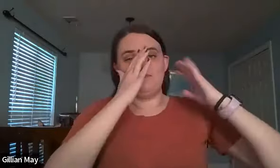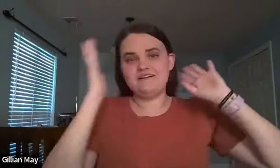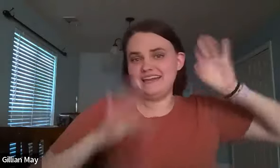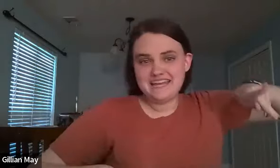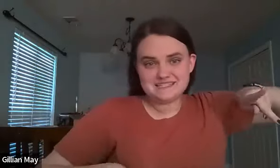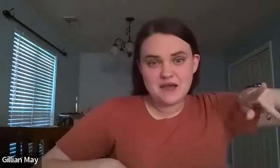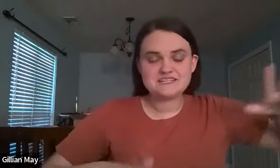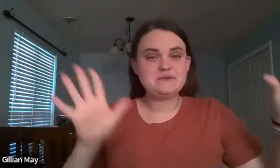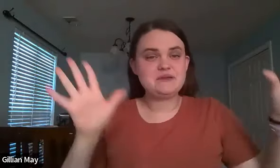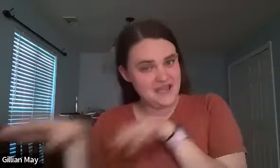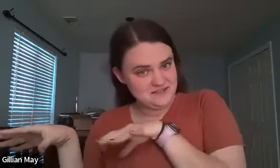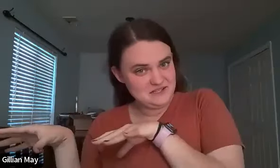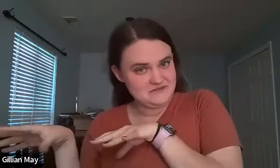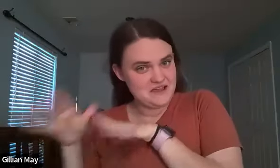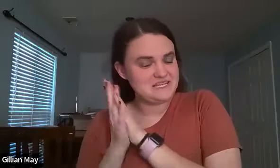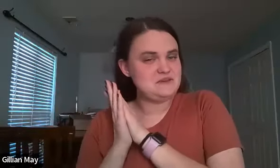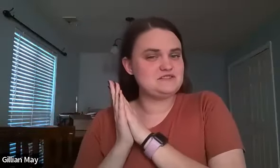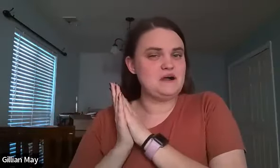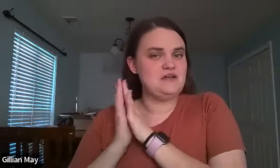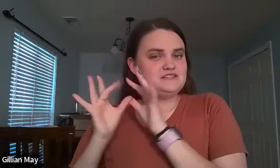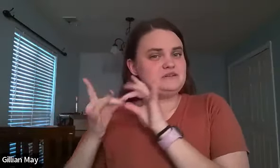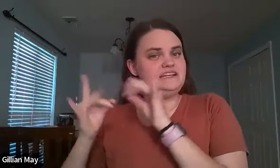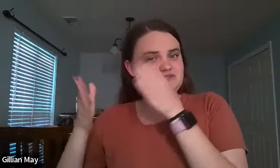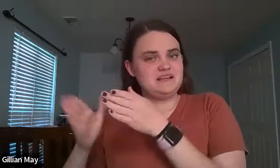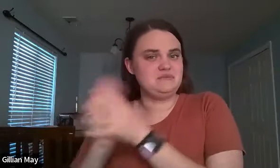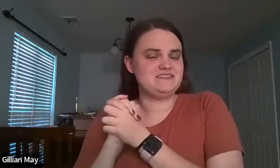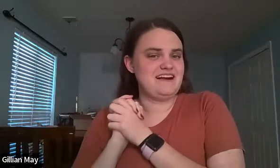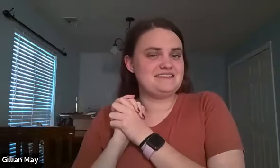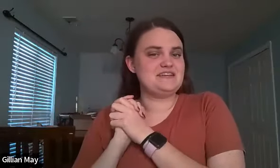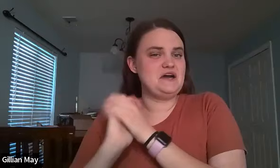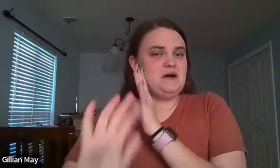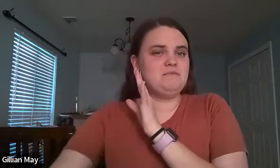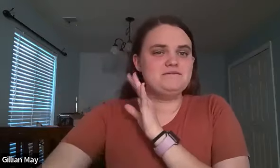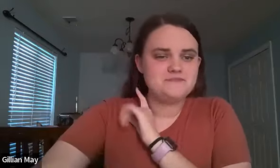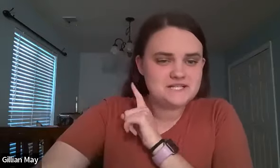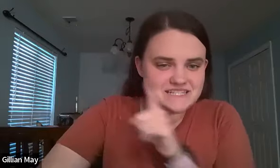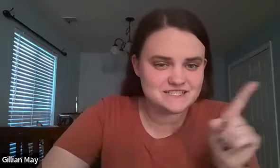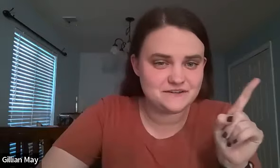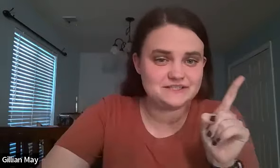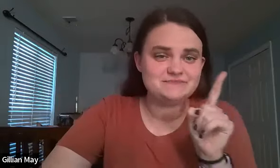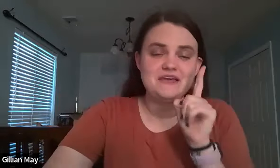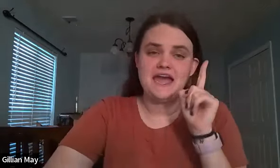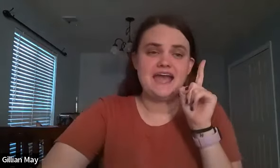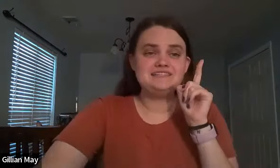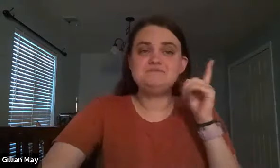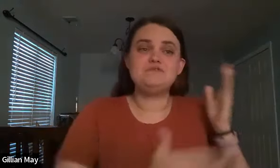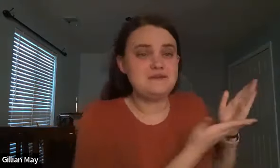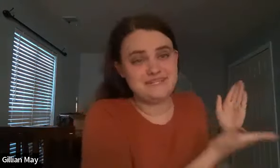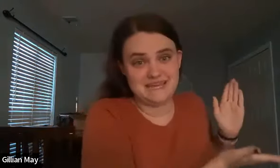While Katie had some housekeeping, I have a little bit of housekeeping as well that's related directly with the class. First things first, as a prime example